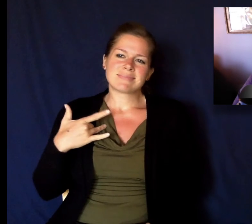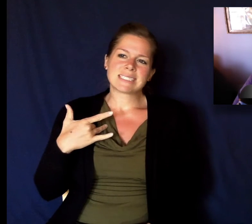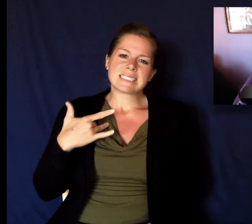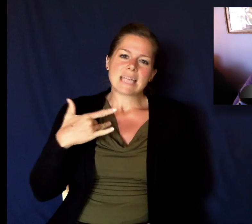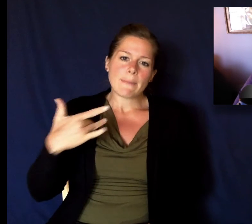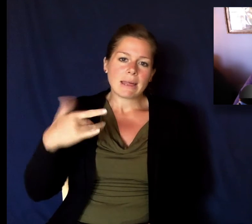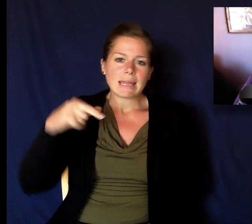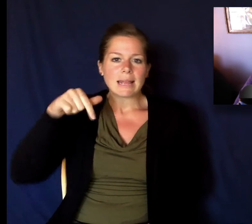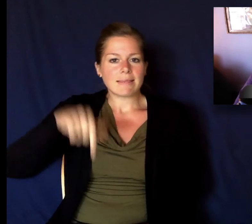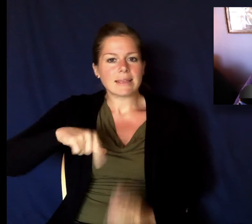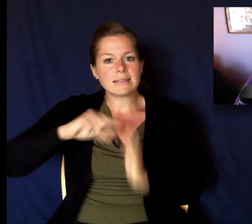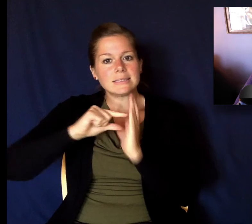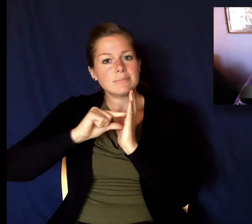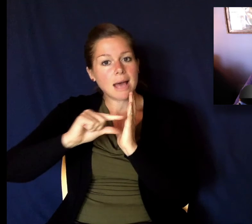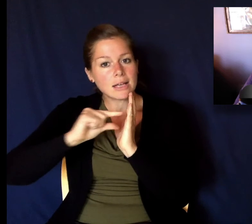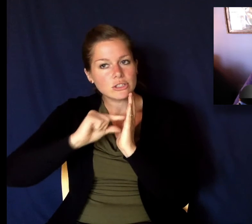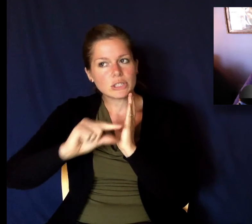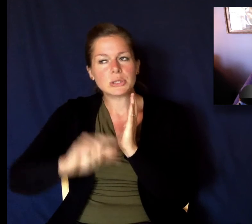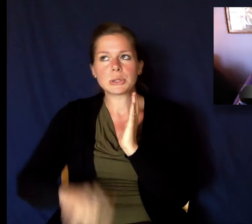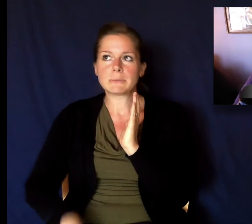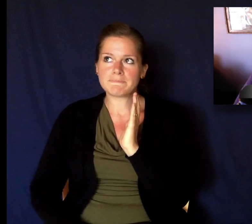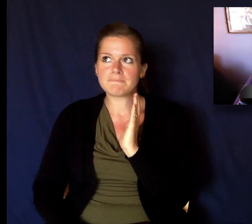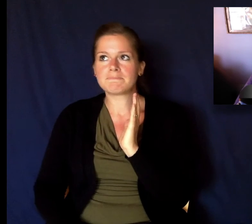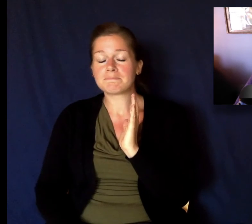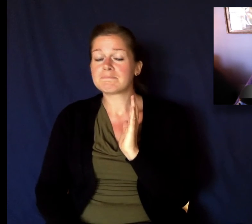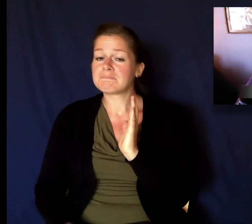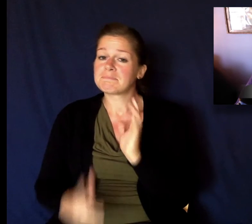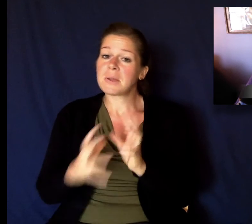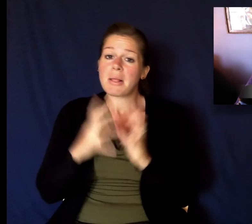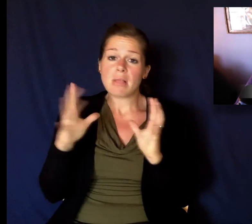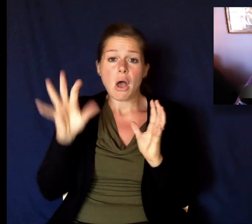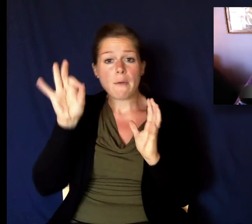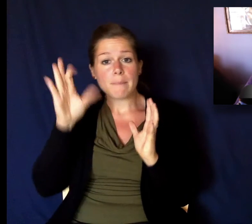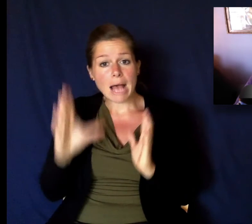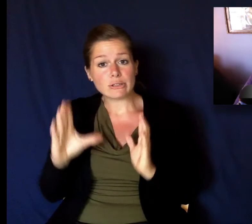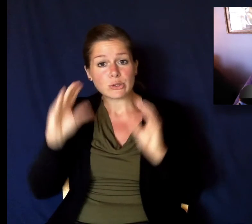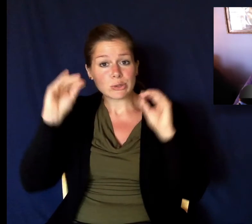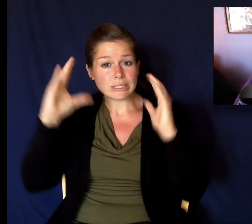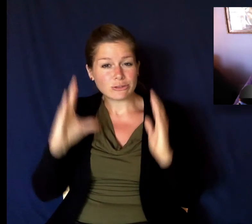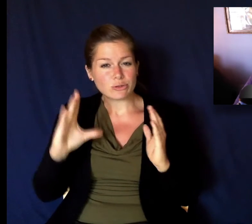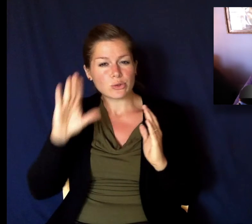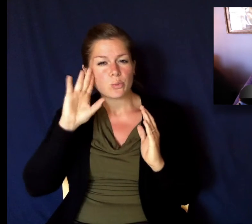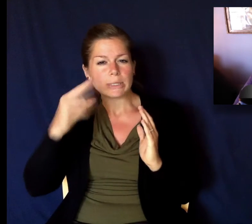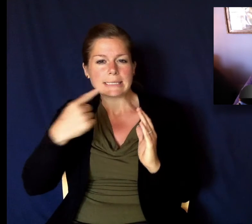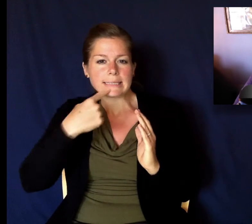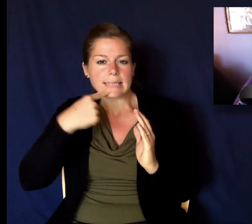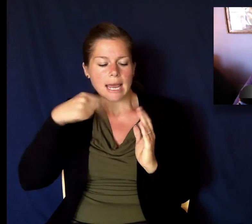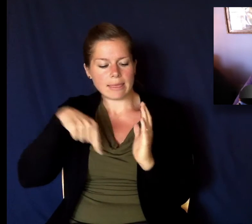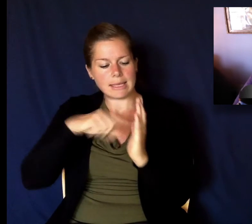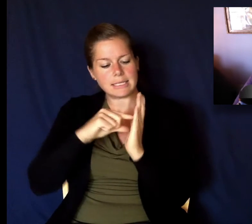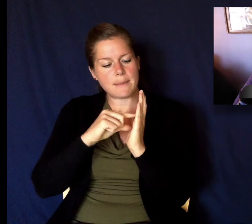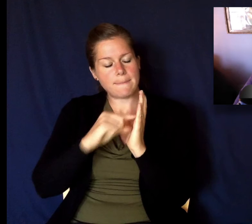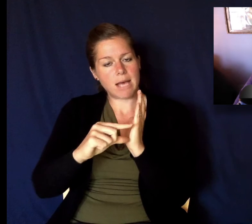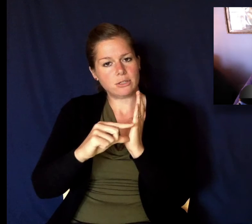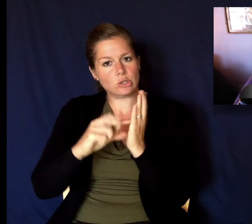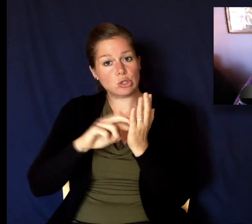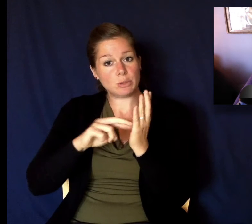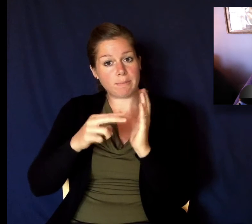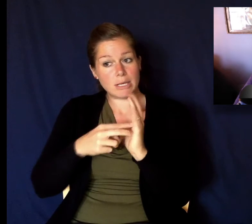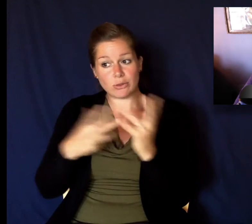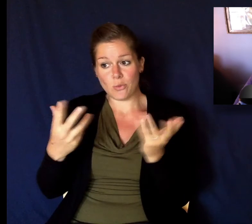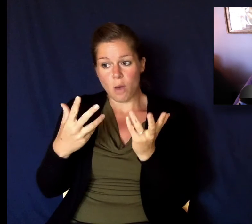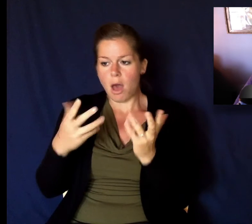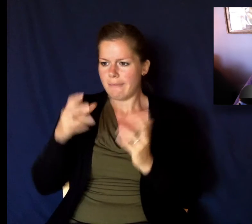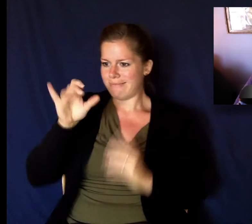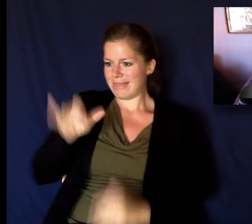historically, a lot of pastors, a lot of preachers teach that that is an act of sacrificial giving